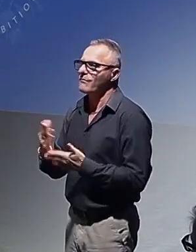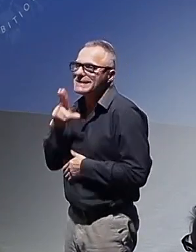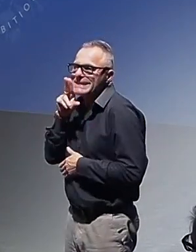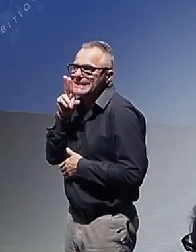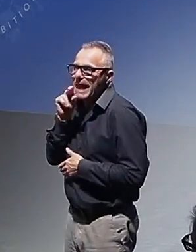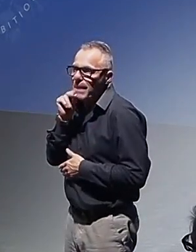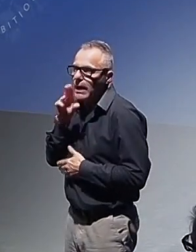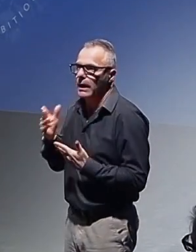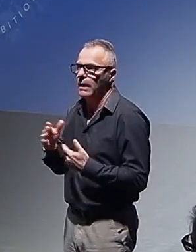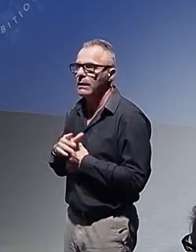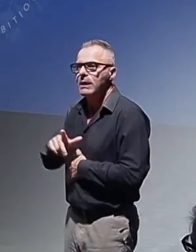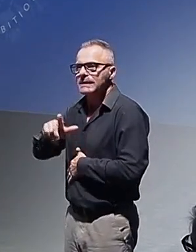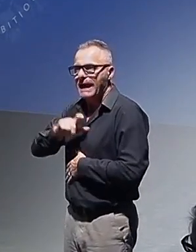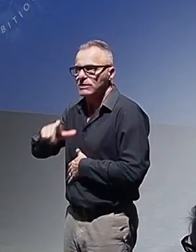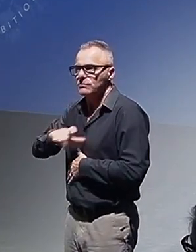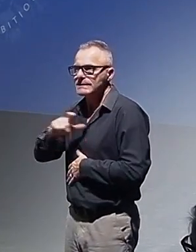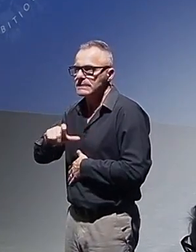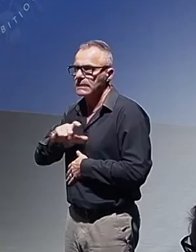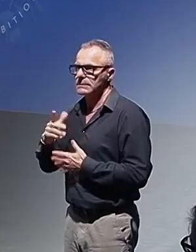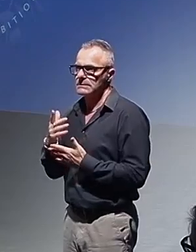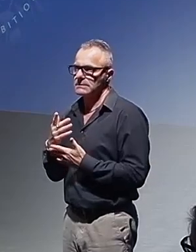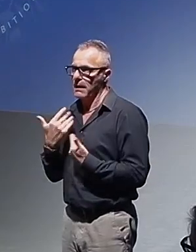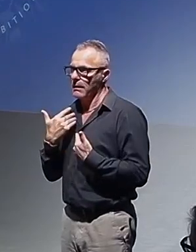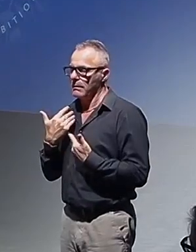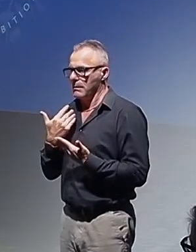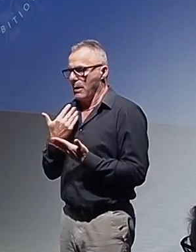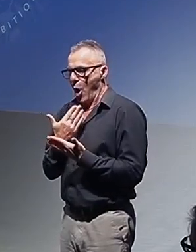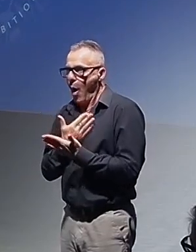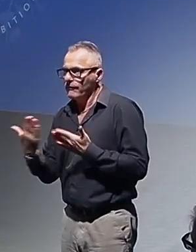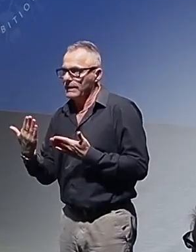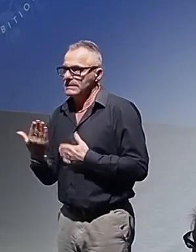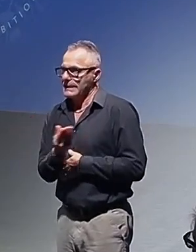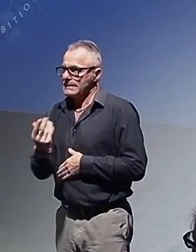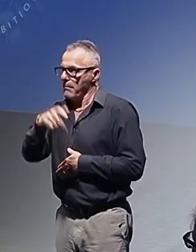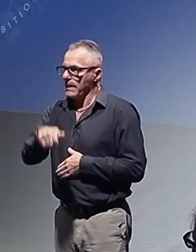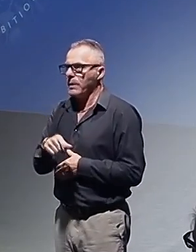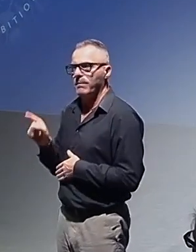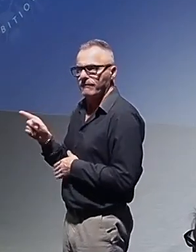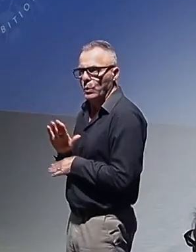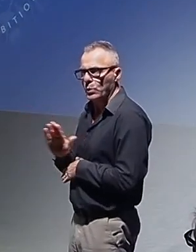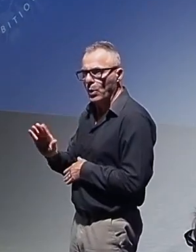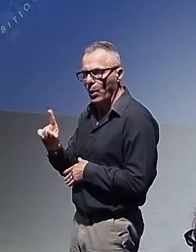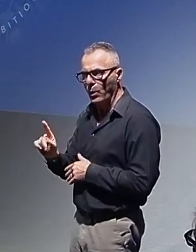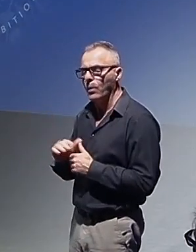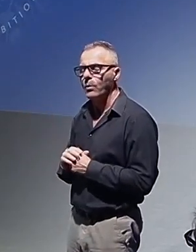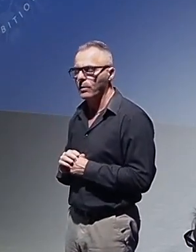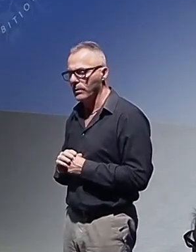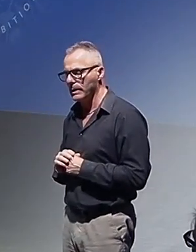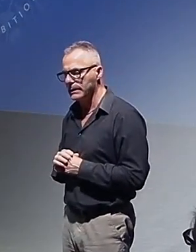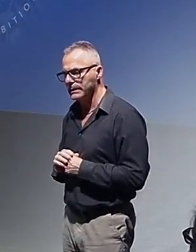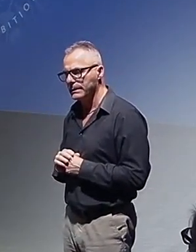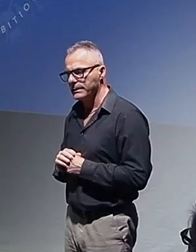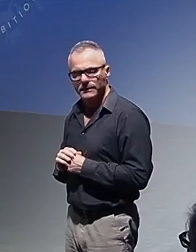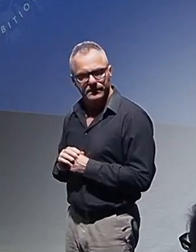various characteristics that various people have. I've had Ed Balls in that seat, and Ed is a fellow, and